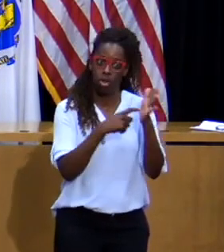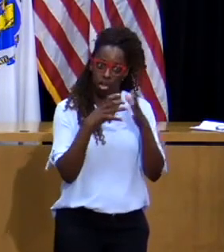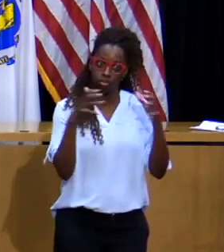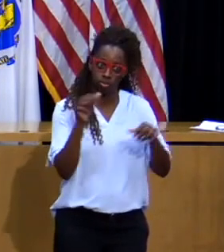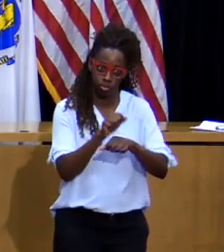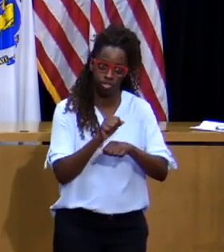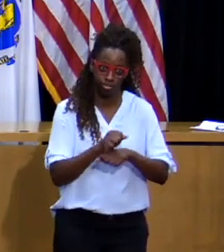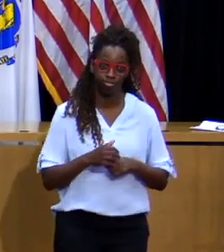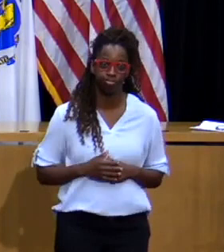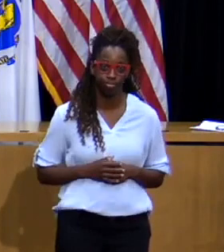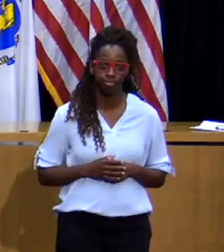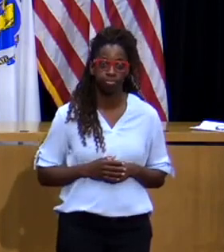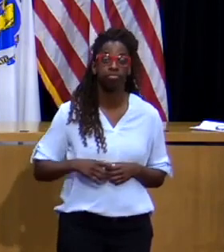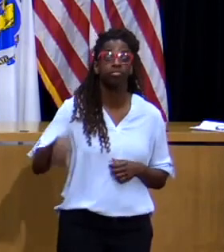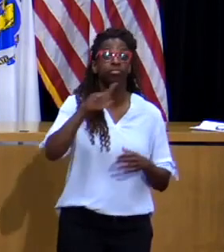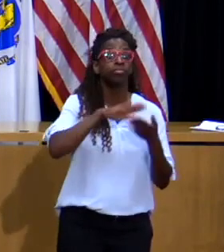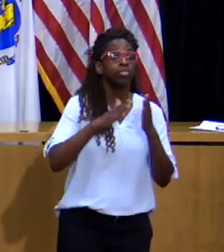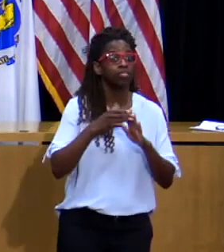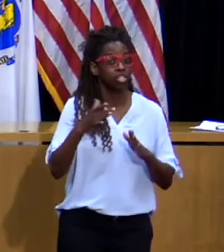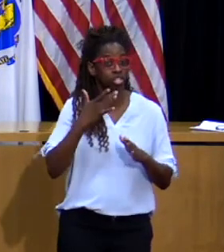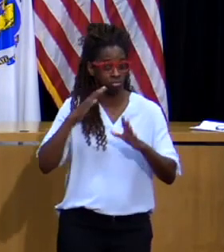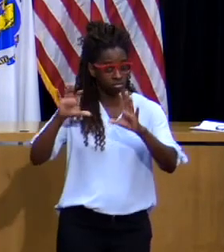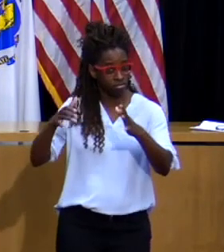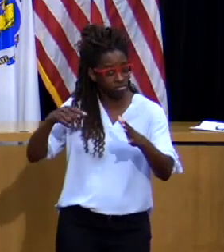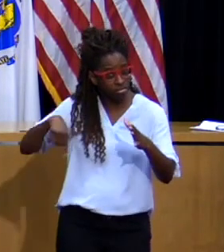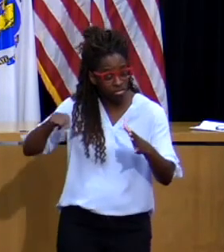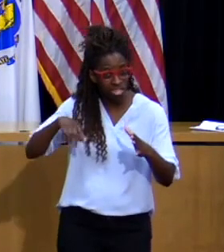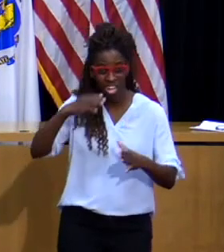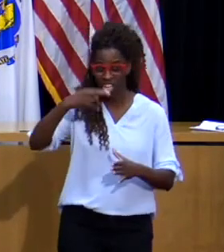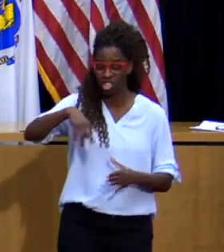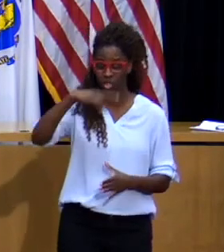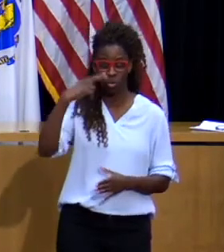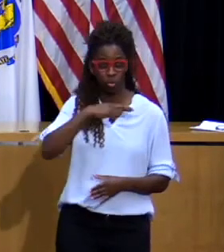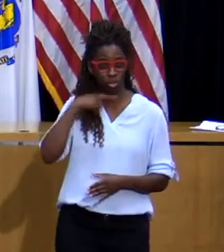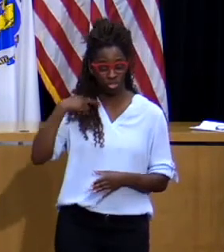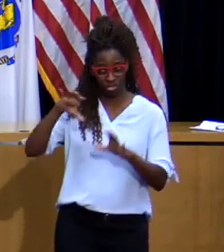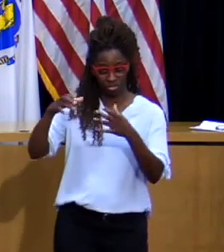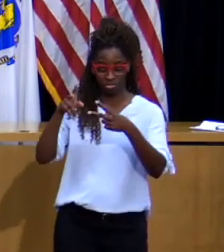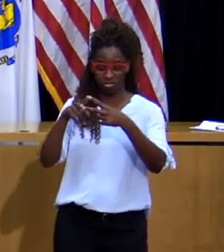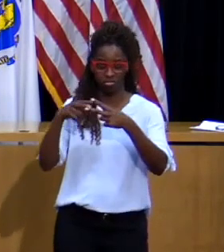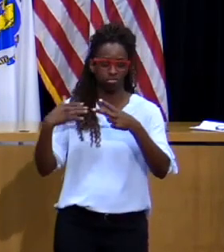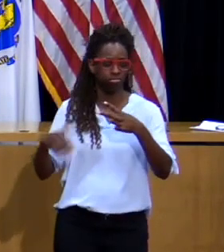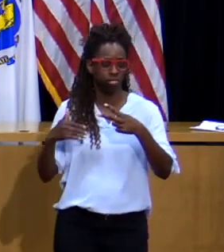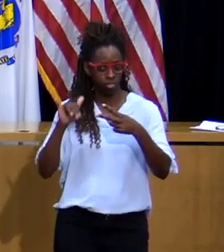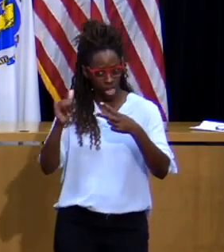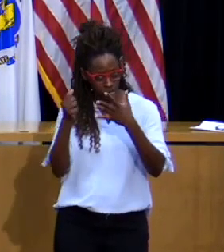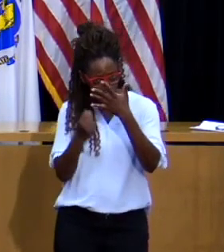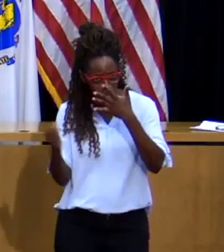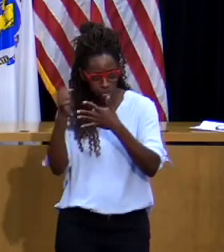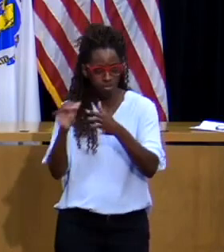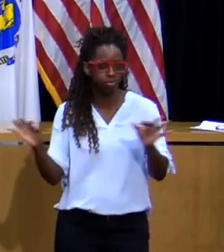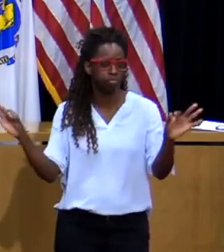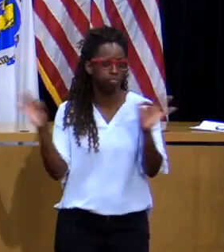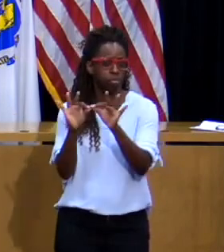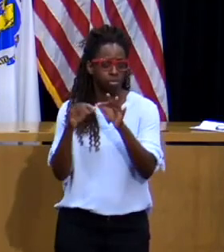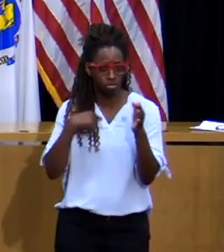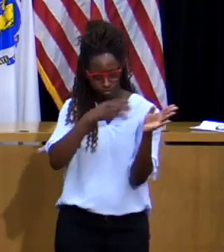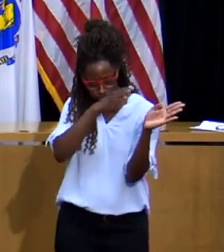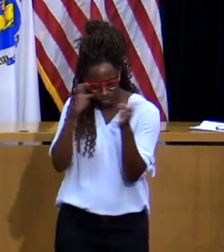Communities of color and at-risk populations will be prioritized throughout this